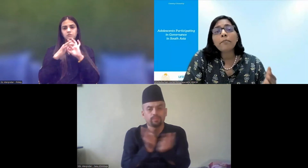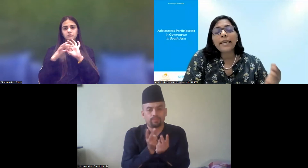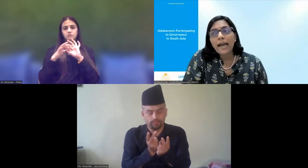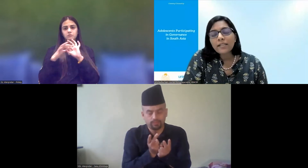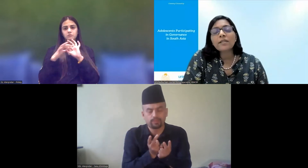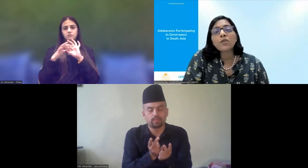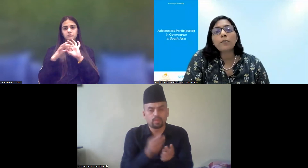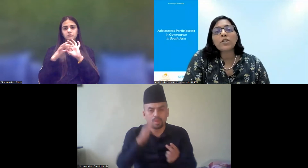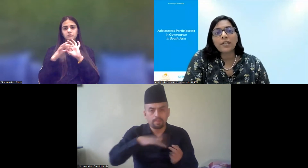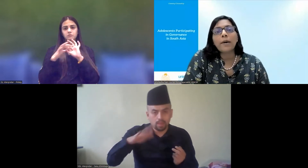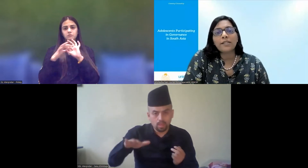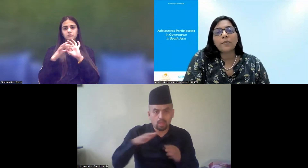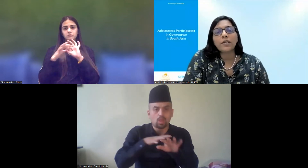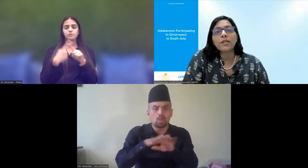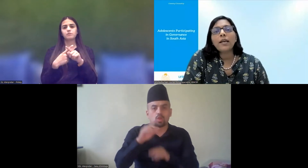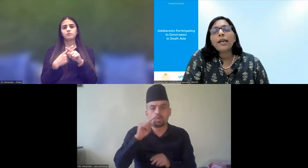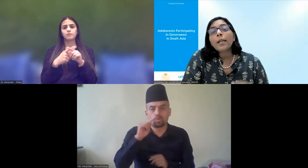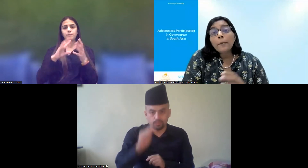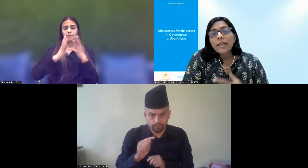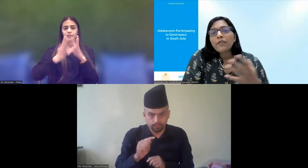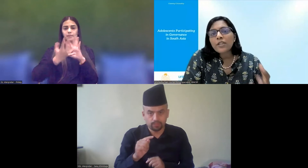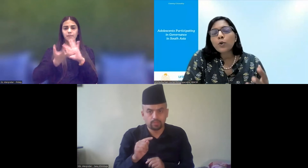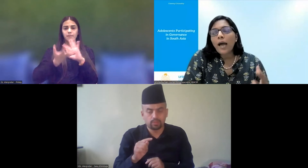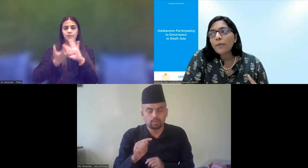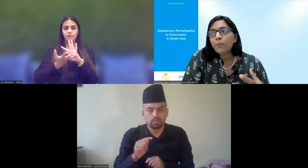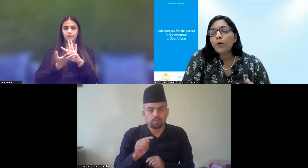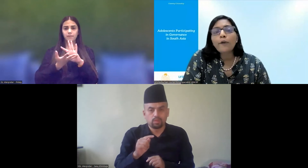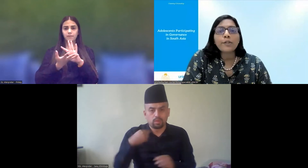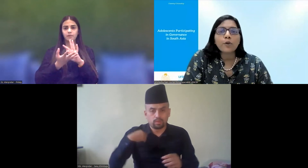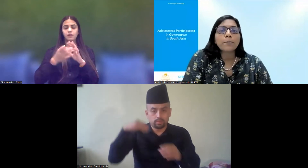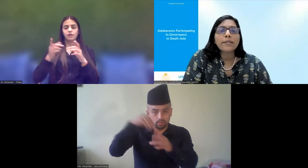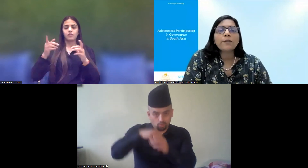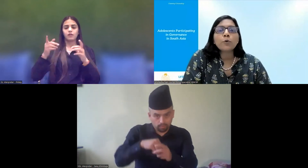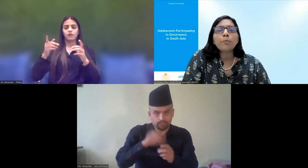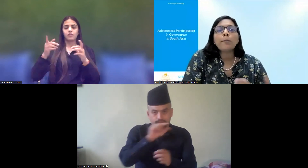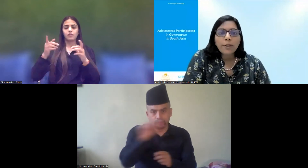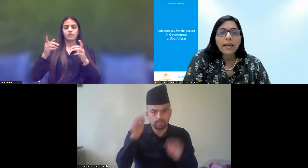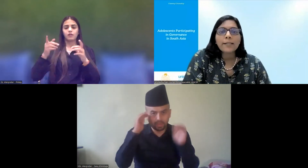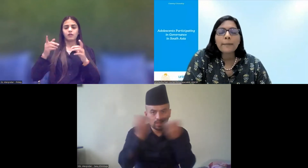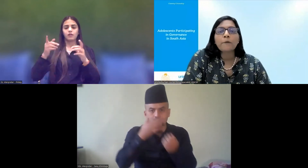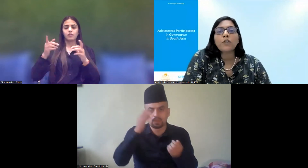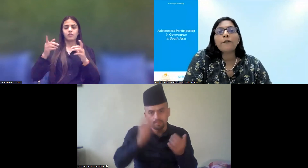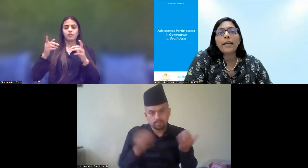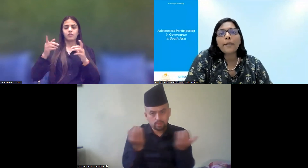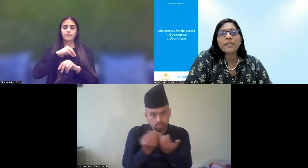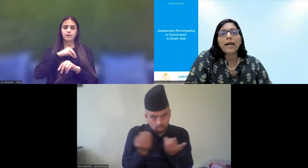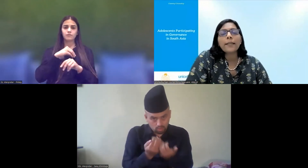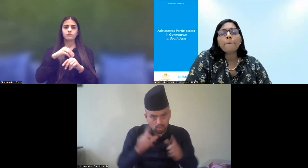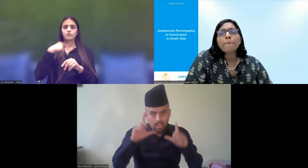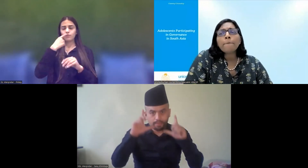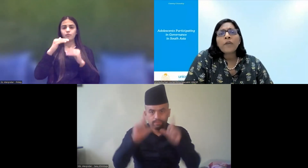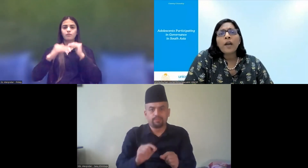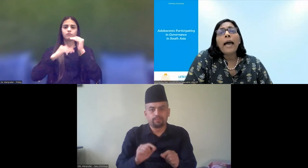place mechanisms to measure the participation. It will be beneficial to have a pool of resource persons to promote the concept of child-friendly